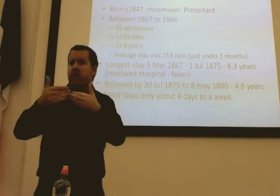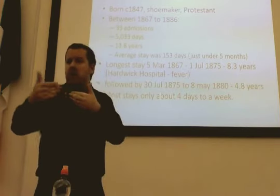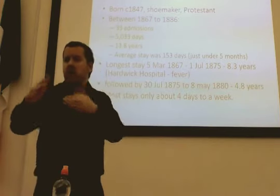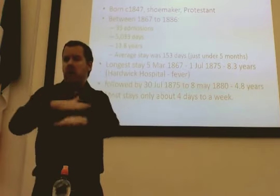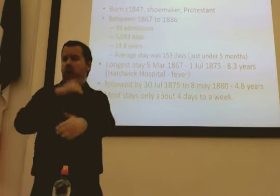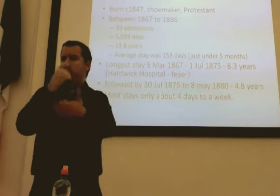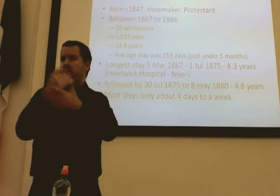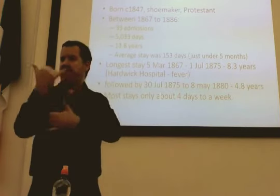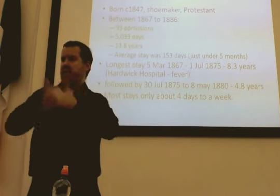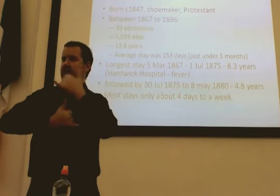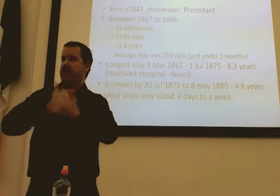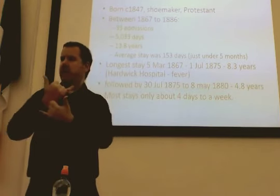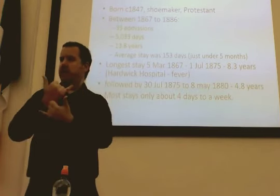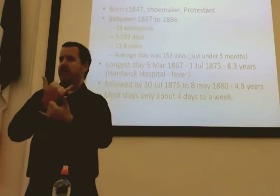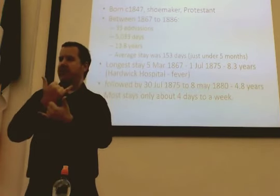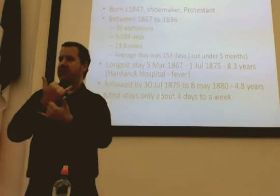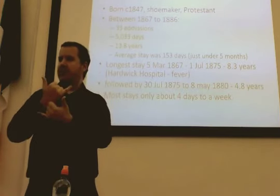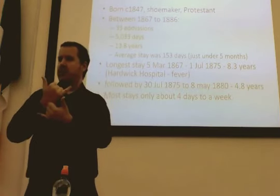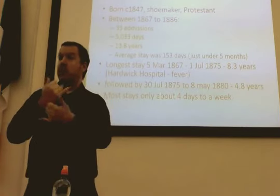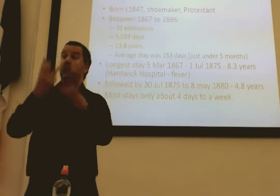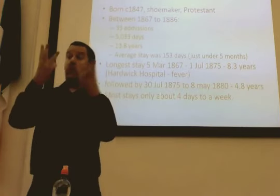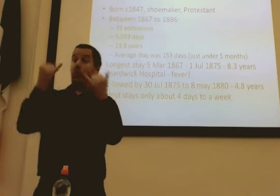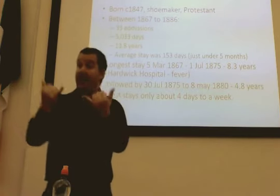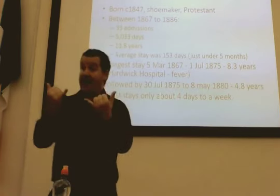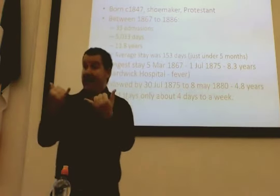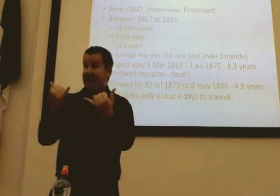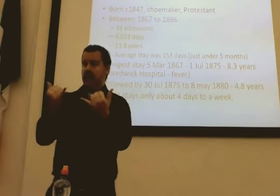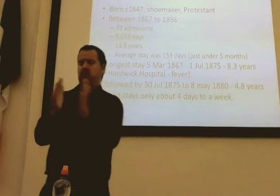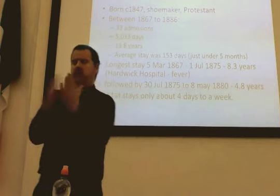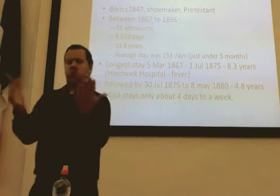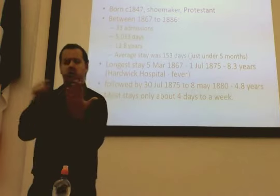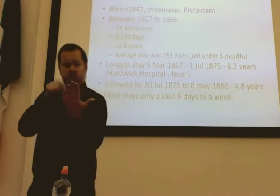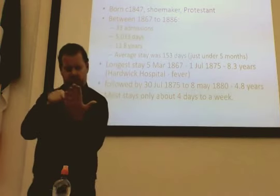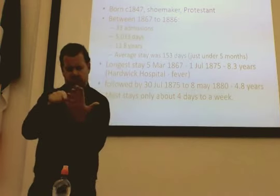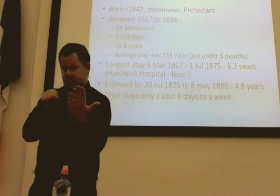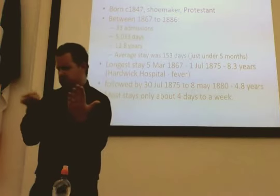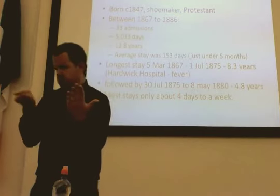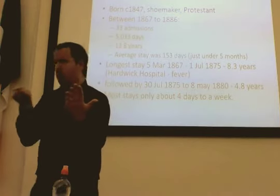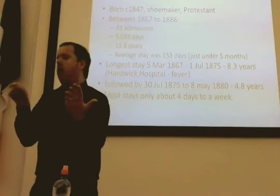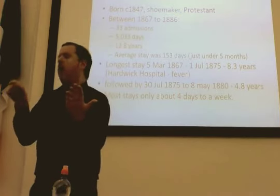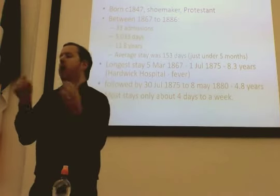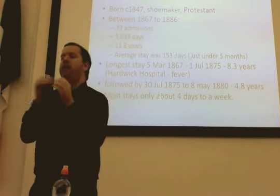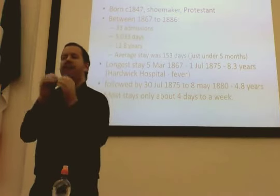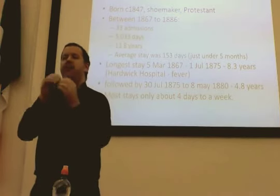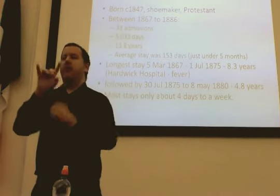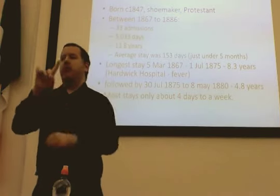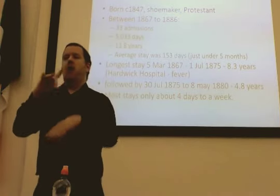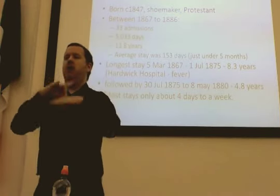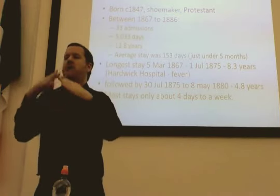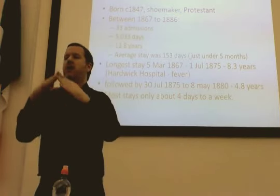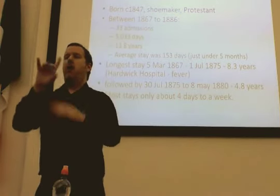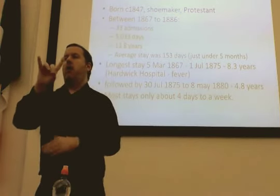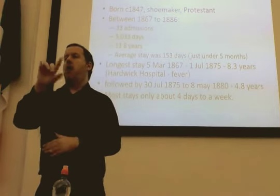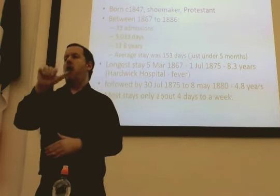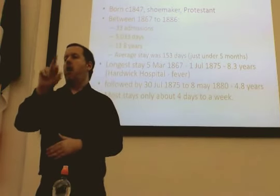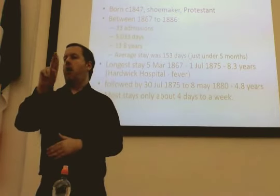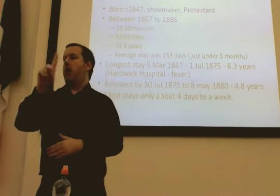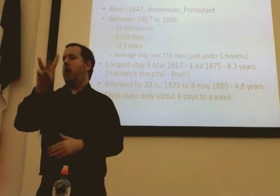One time when he entered, he stayed for 5 months. And the reason for that, which is documented in the book, is that he was in